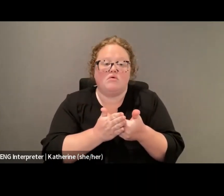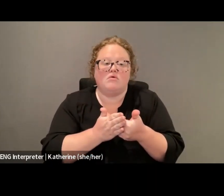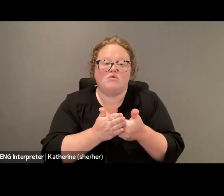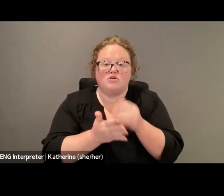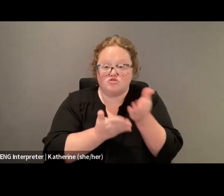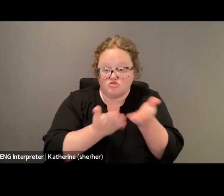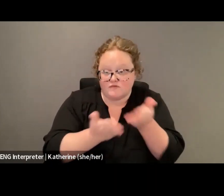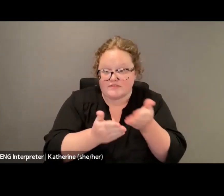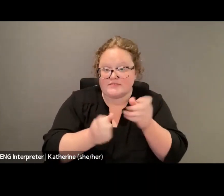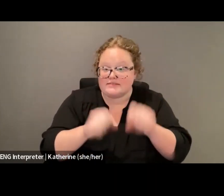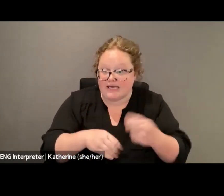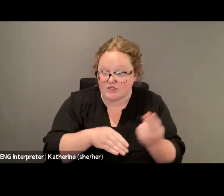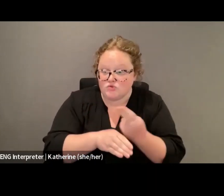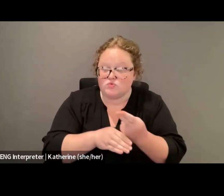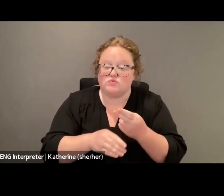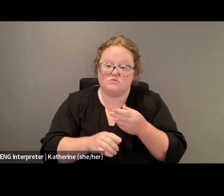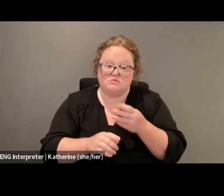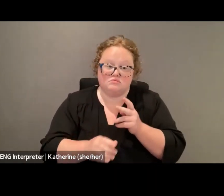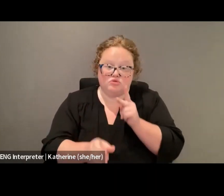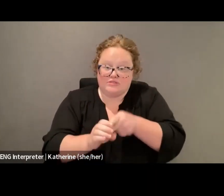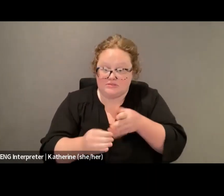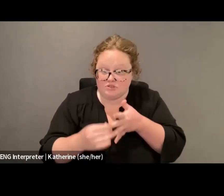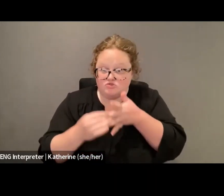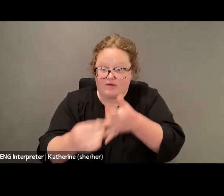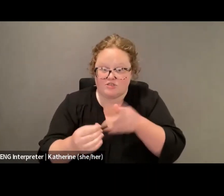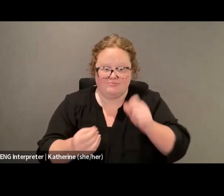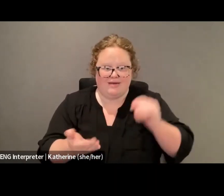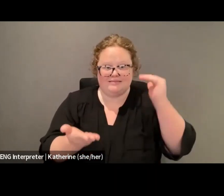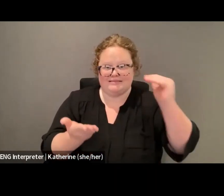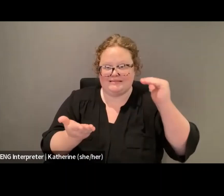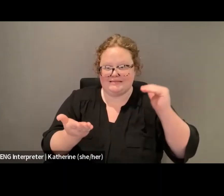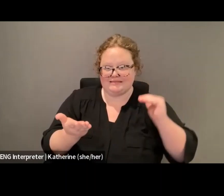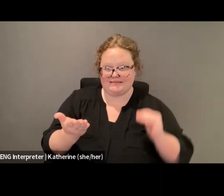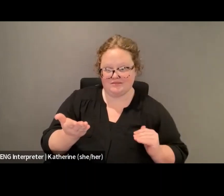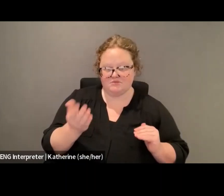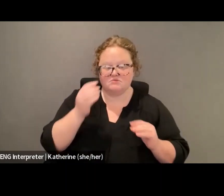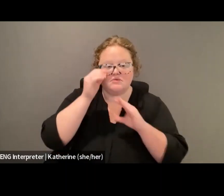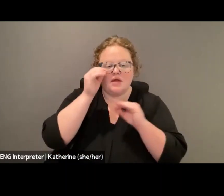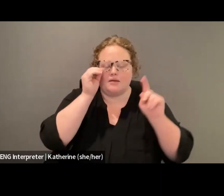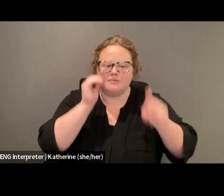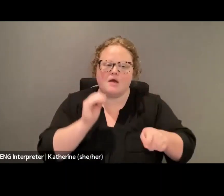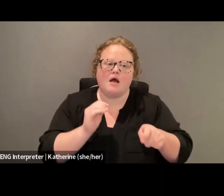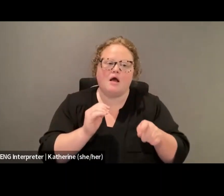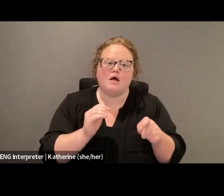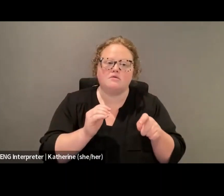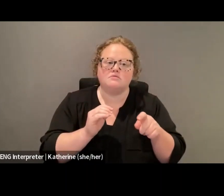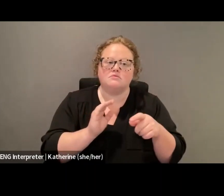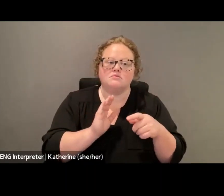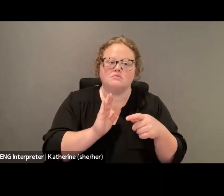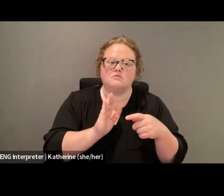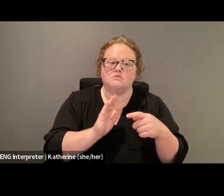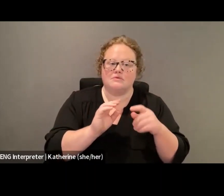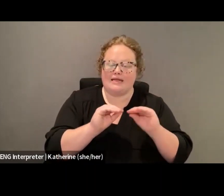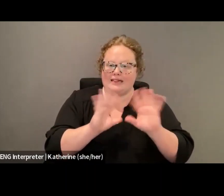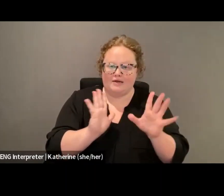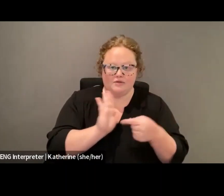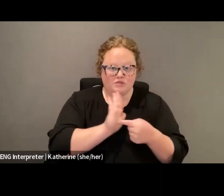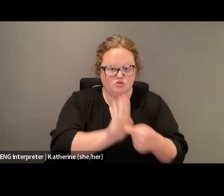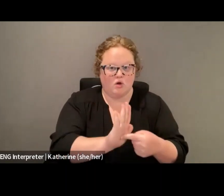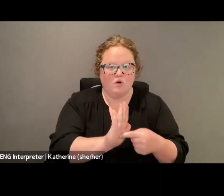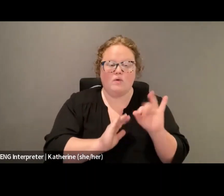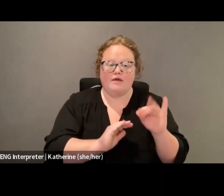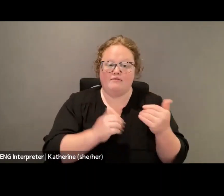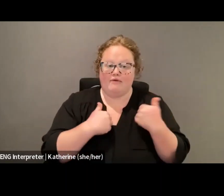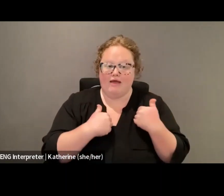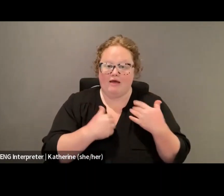waiver participants. And it also has to specify whether that service has employer authority, budget authority,